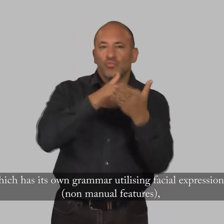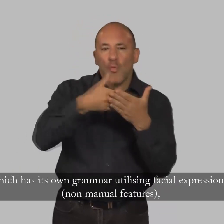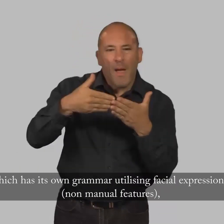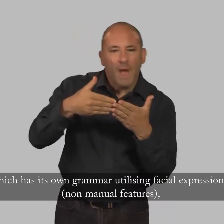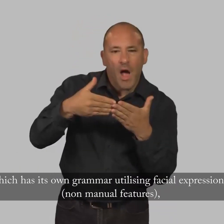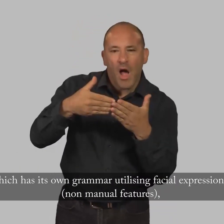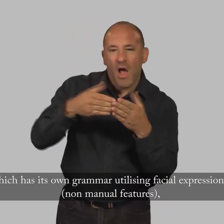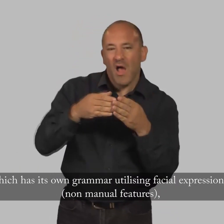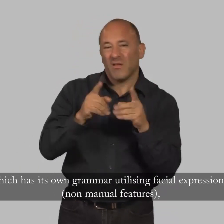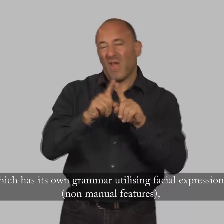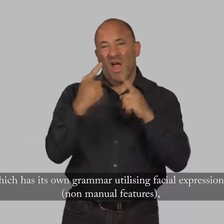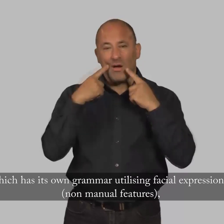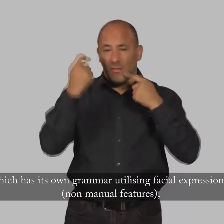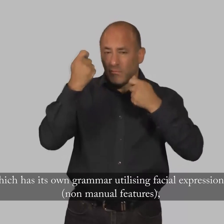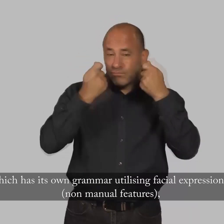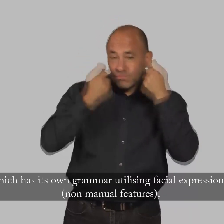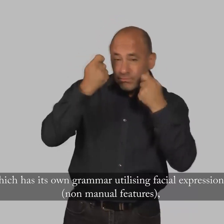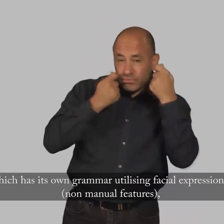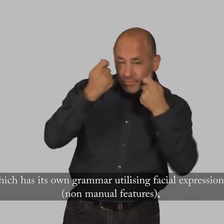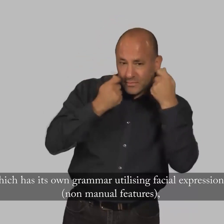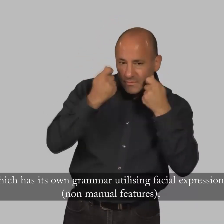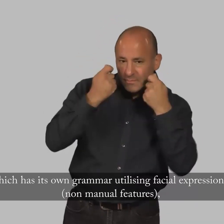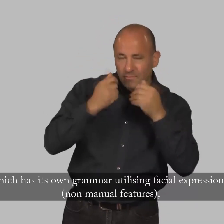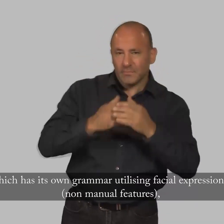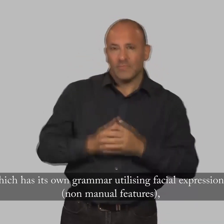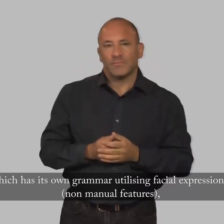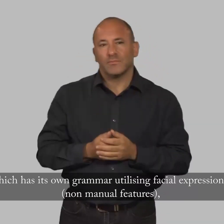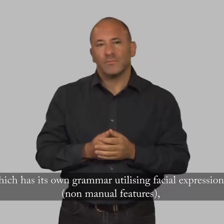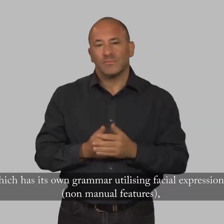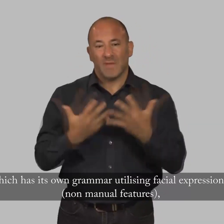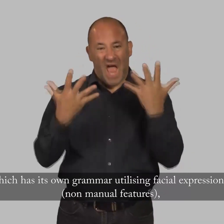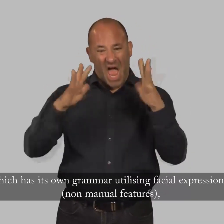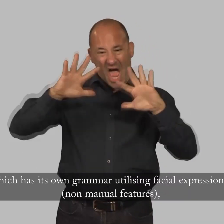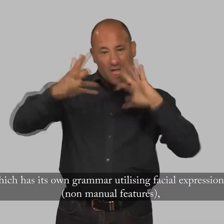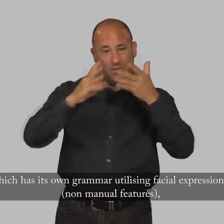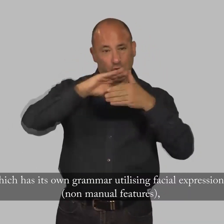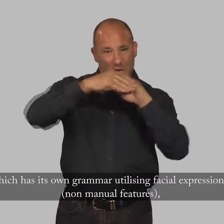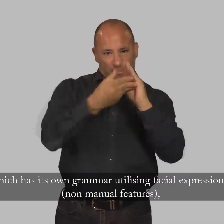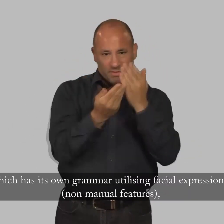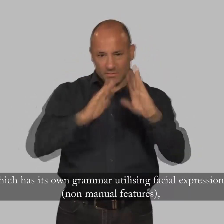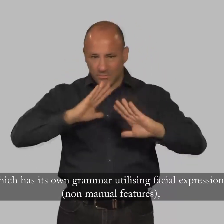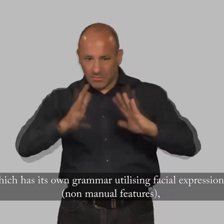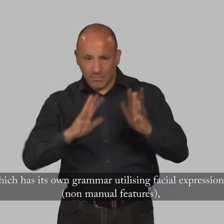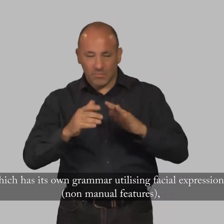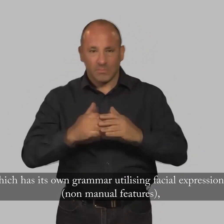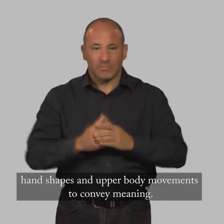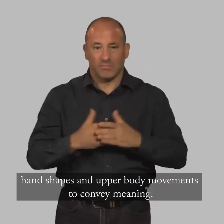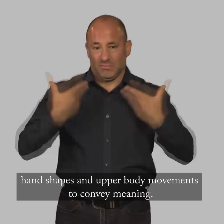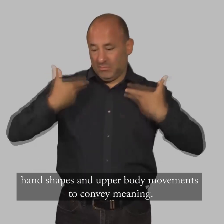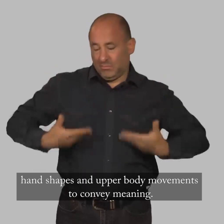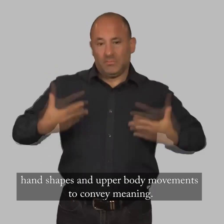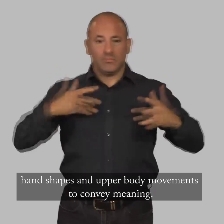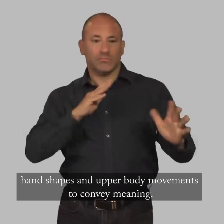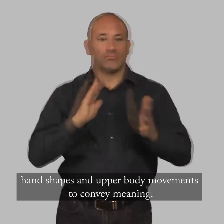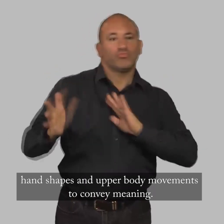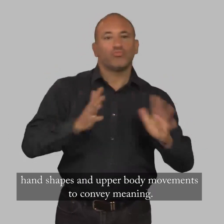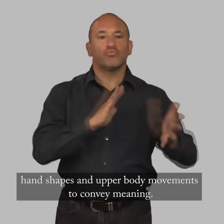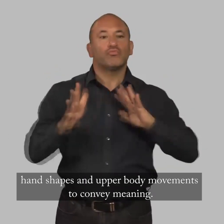which has its own grammar, utilising facial expressions, non-manual features, hand shapes and upper body